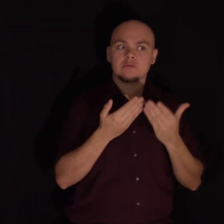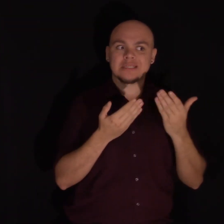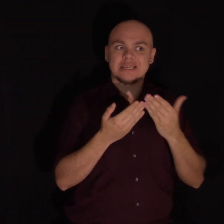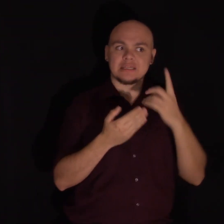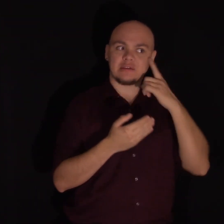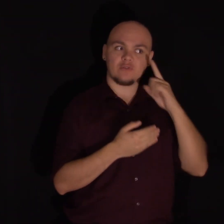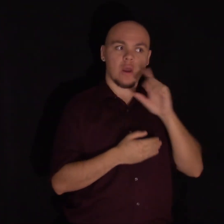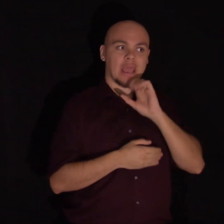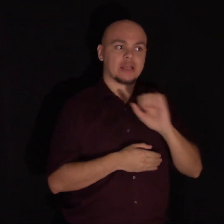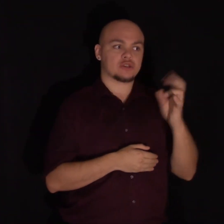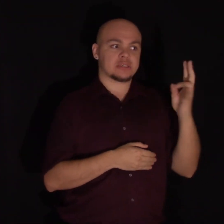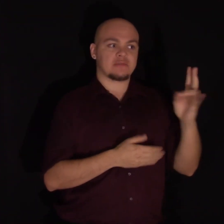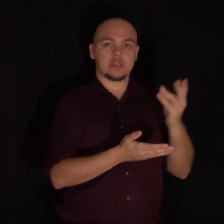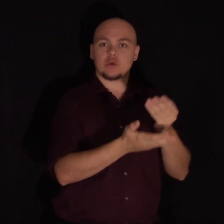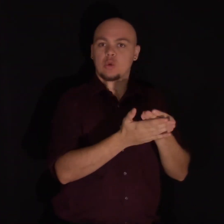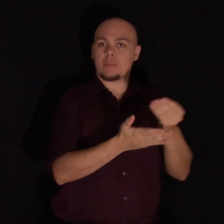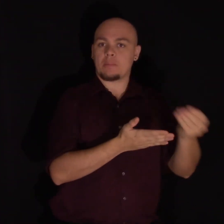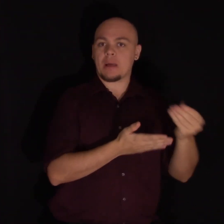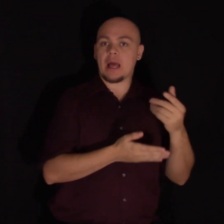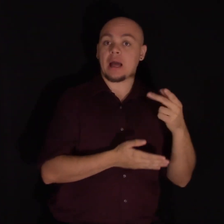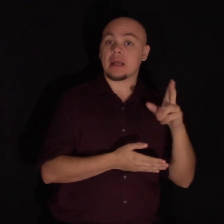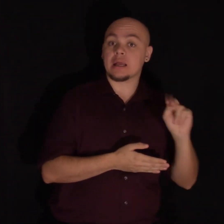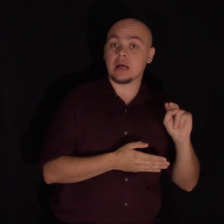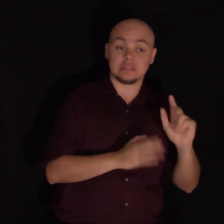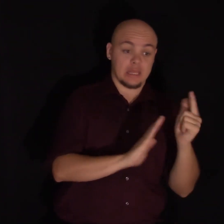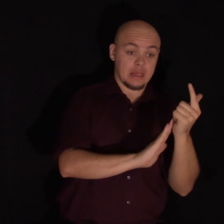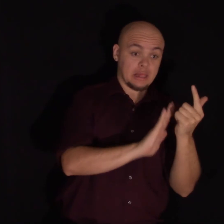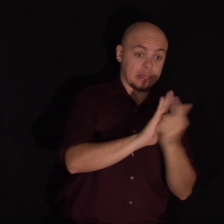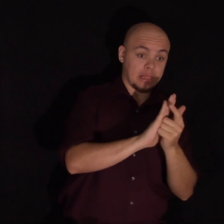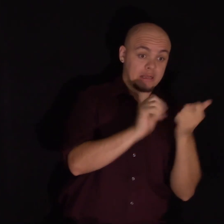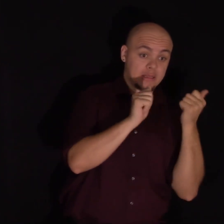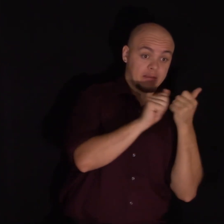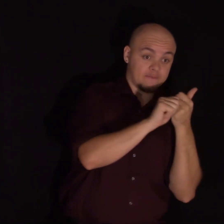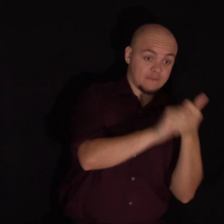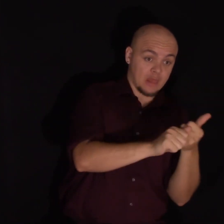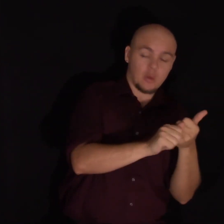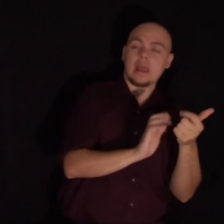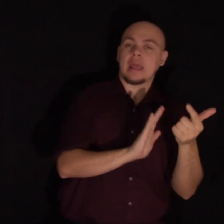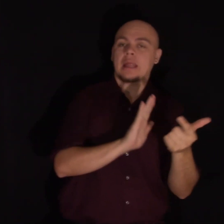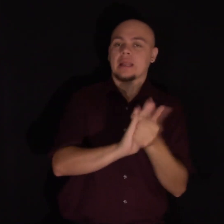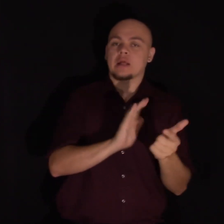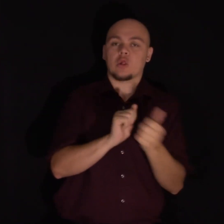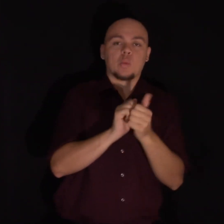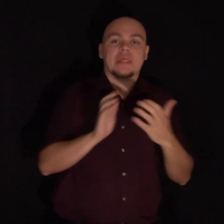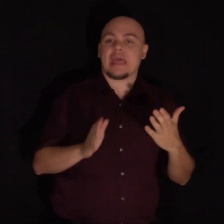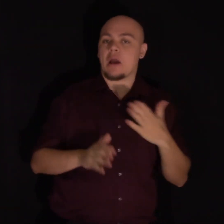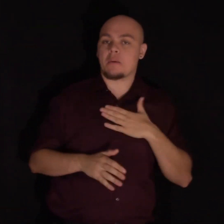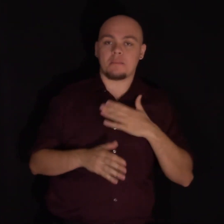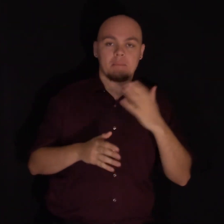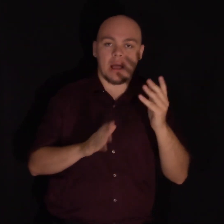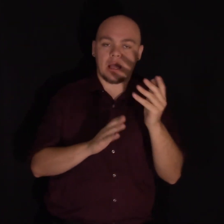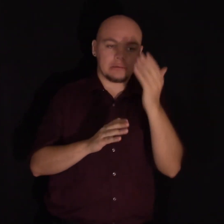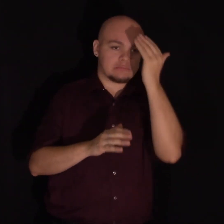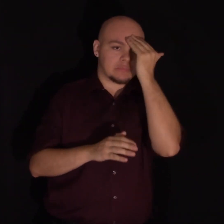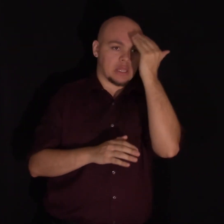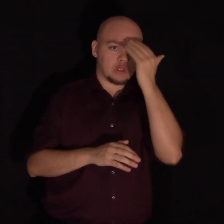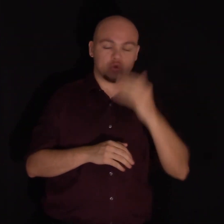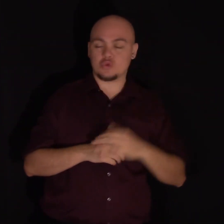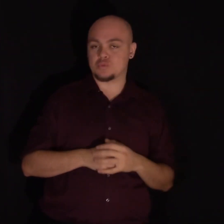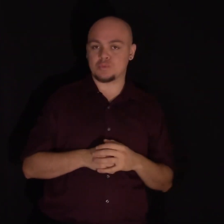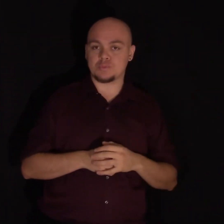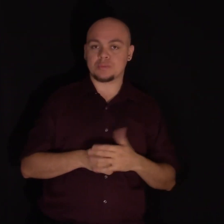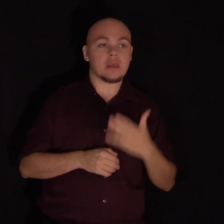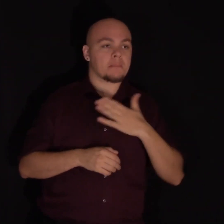to buy guns, both legally and illegally, without my permission or knowledge.